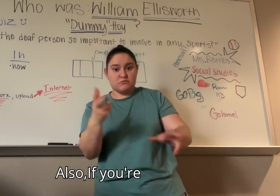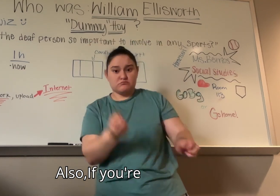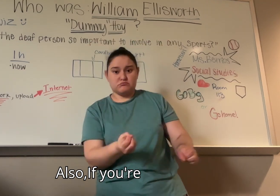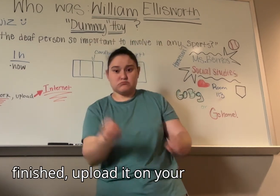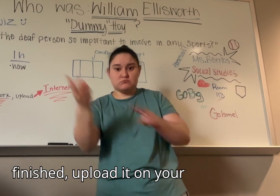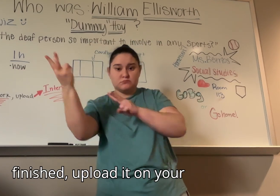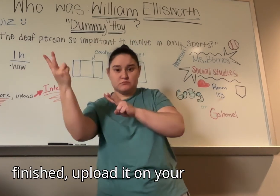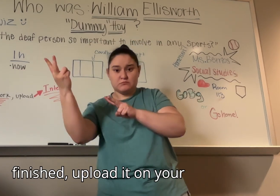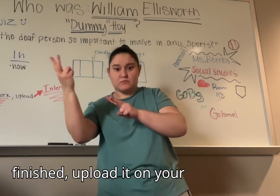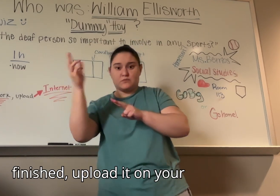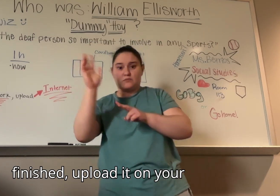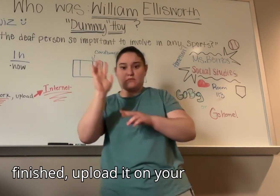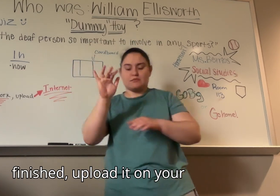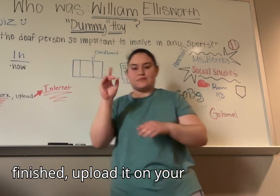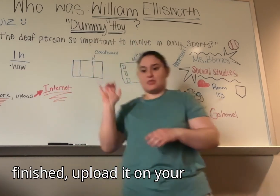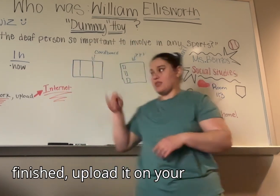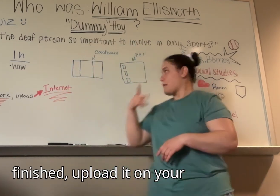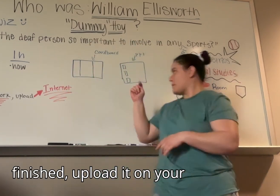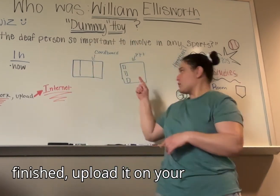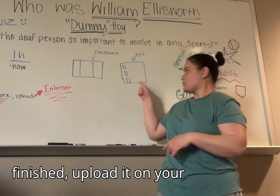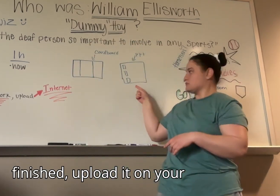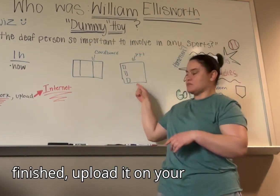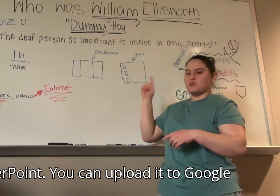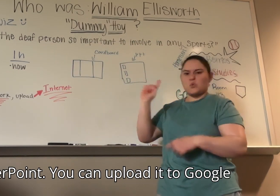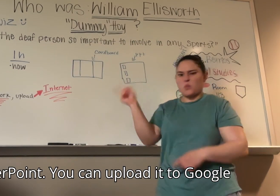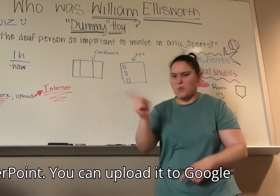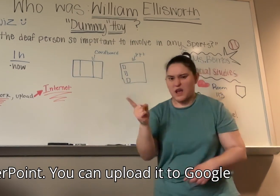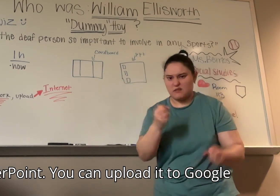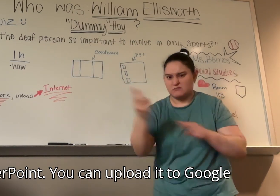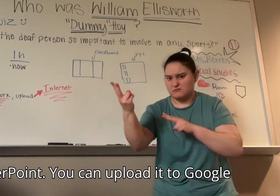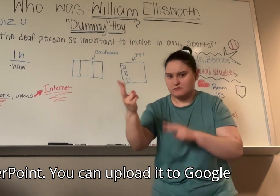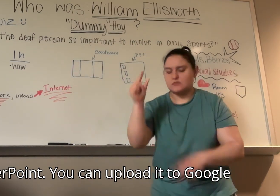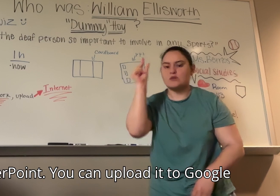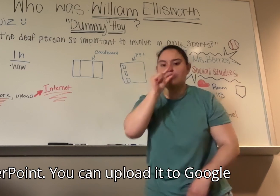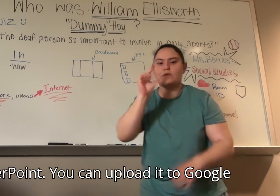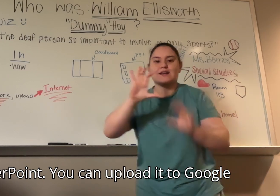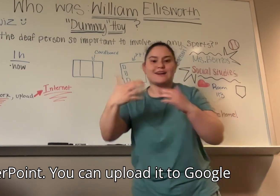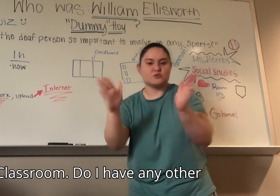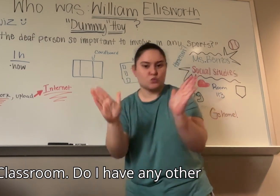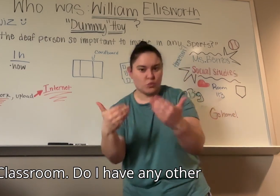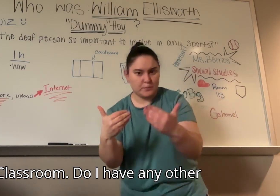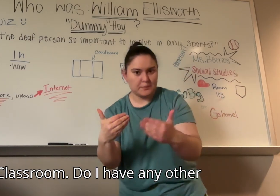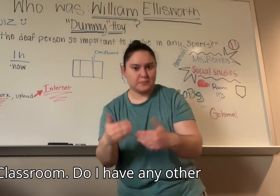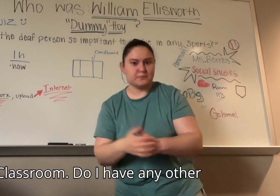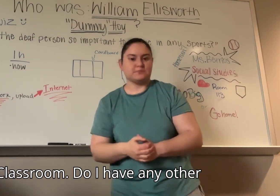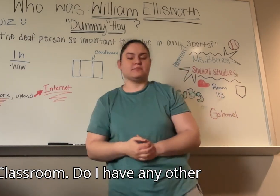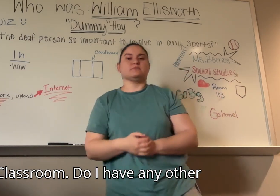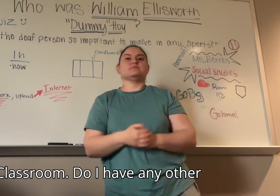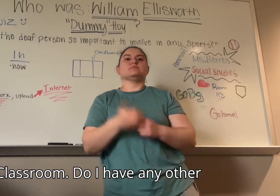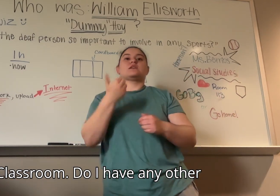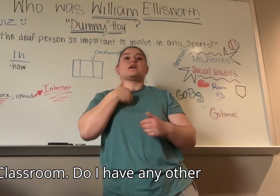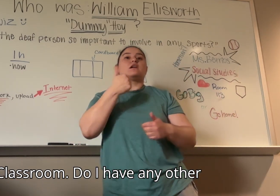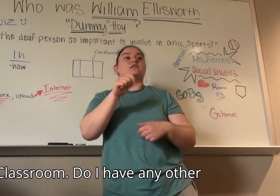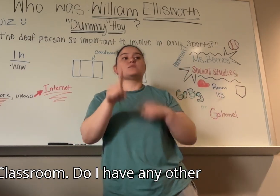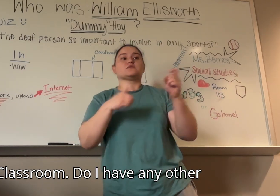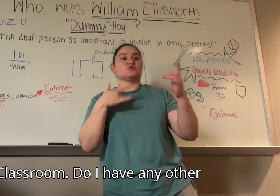if you're finished, upload it on your PowerPoint. You can upload it to Google Classroom. Do I have